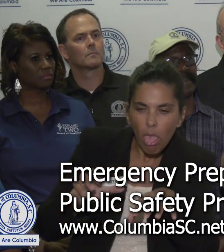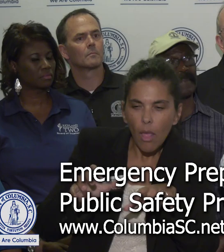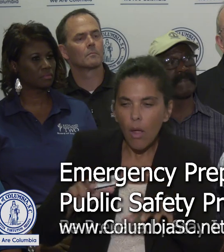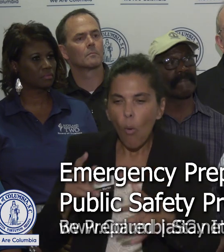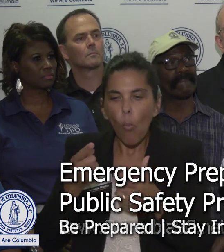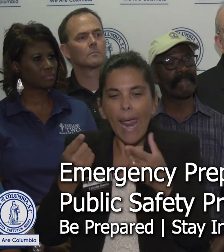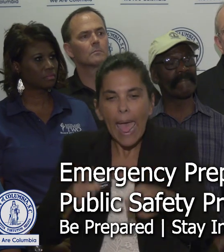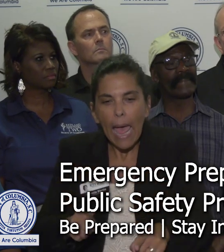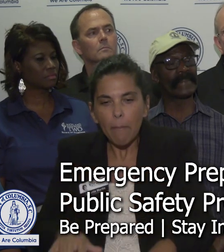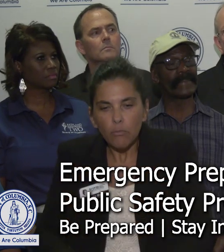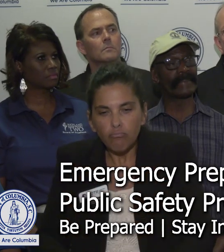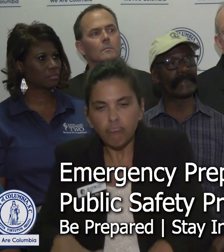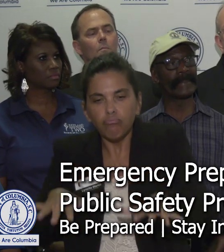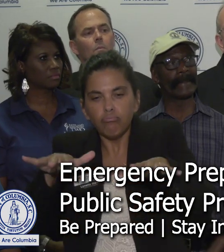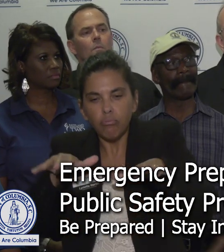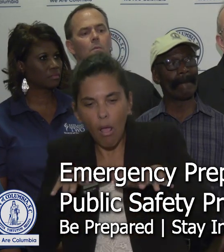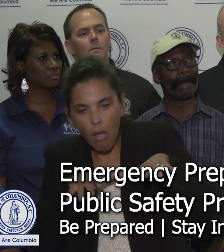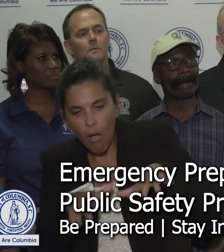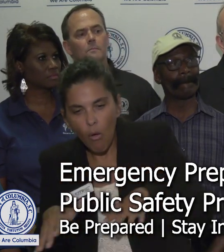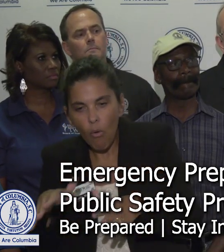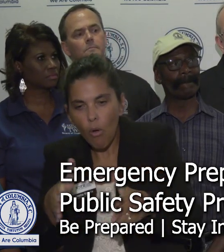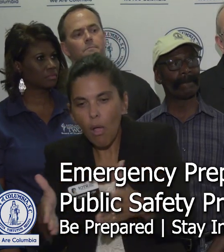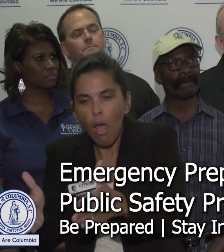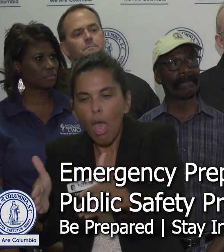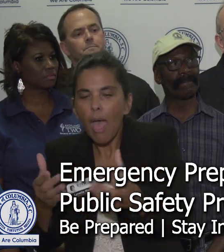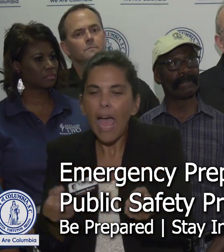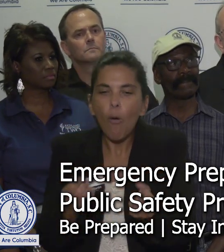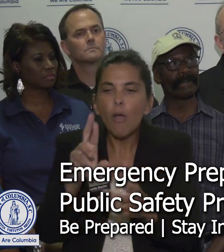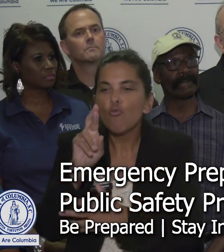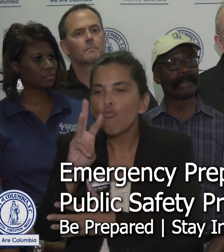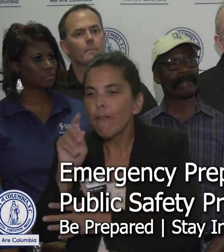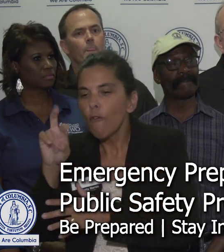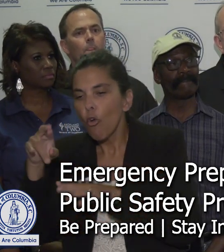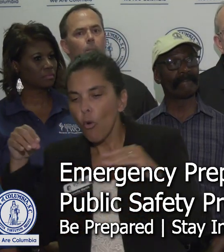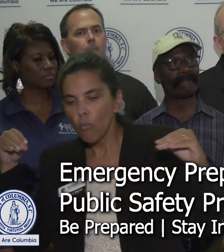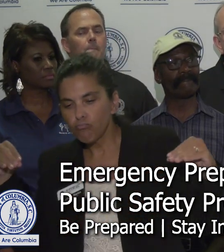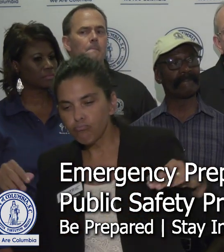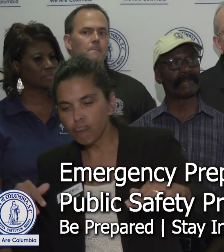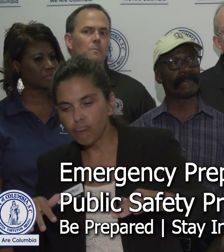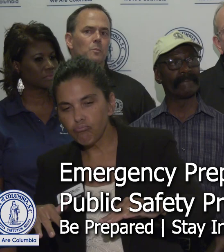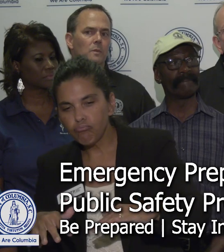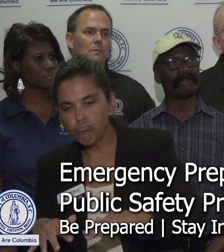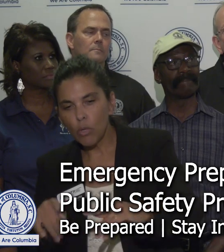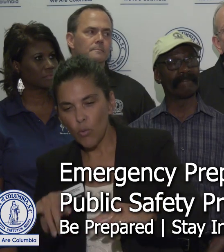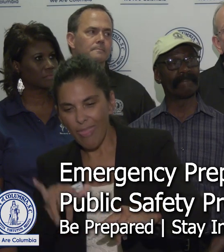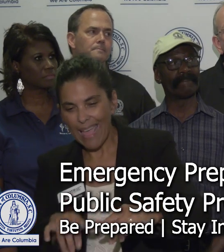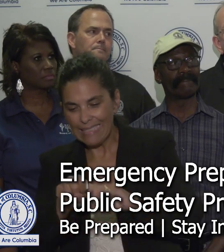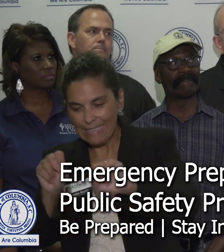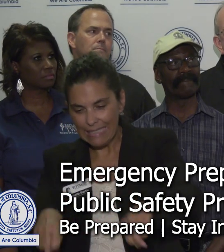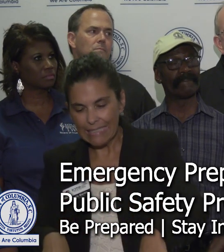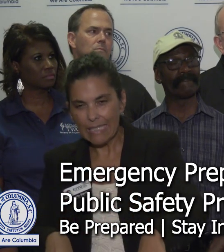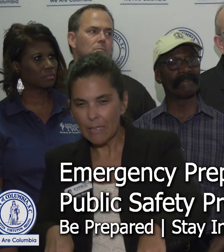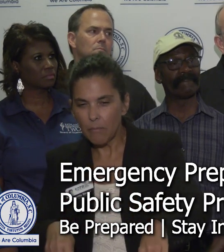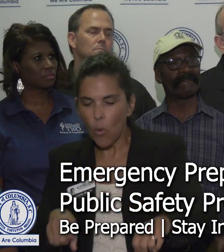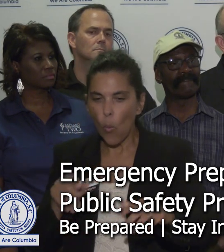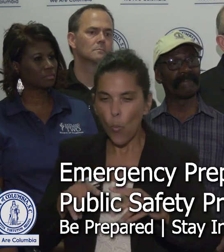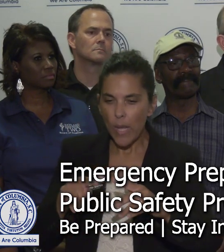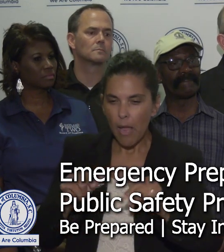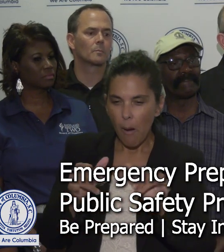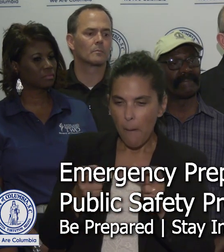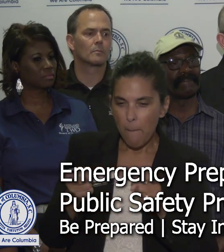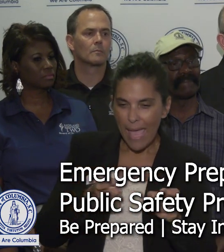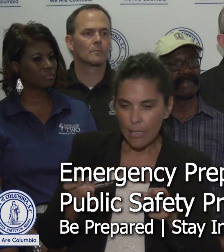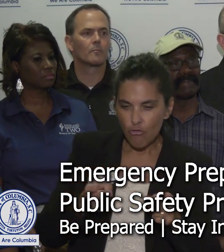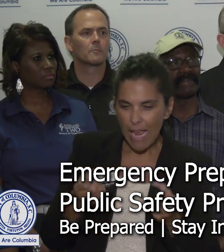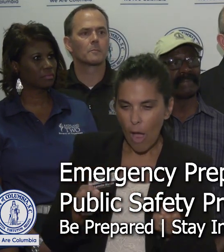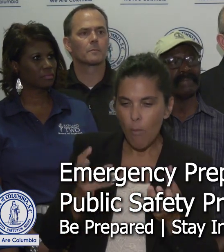water levels coming into our canal, and also river levels that feed our canal system. We are managing the inflow and the outflow